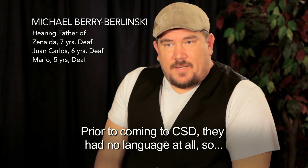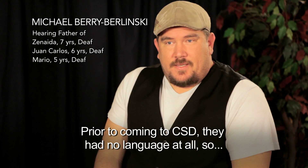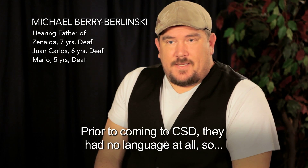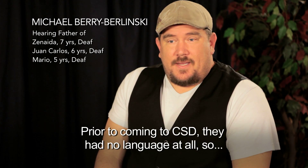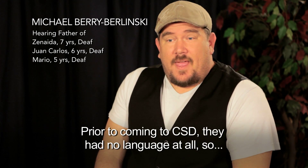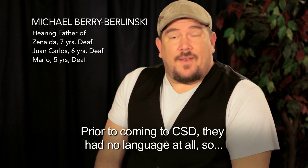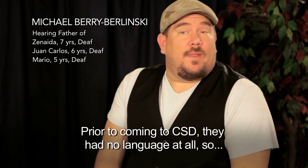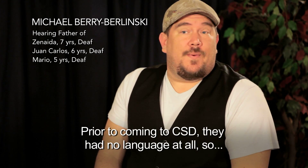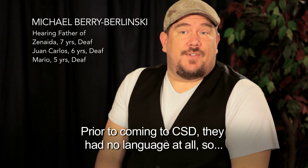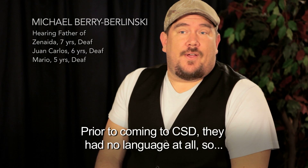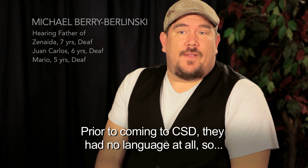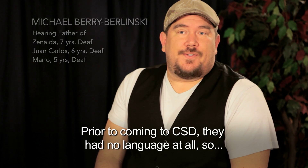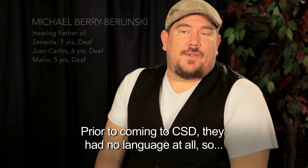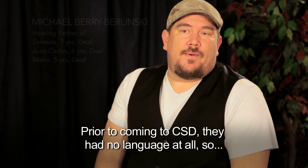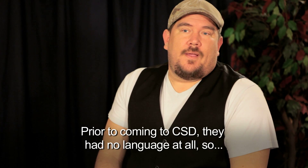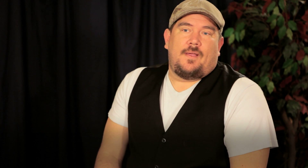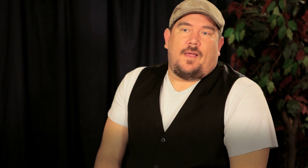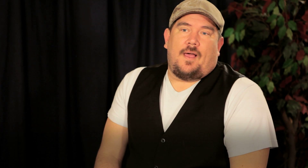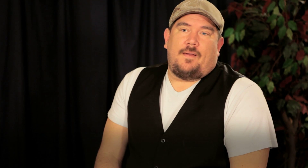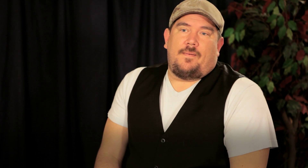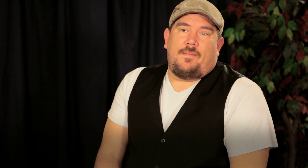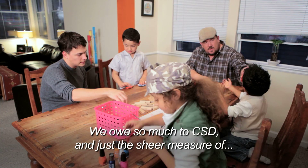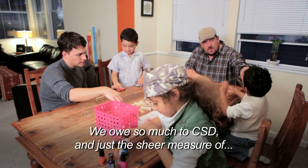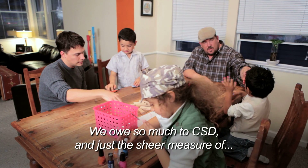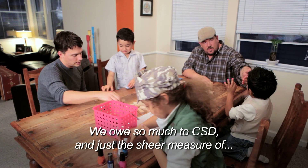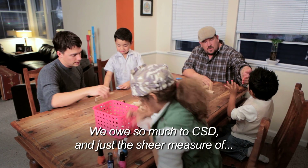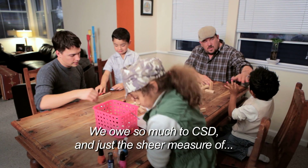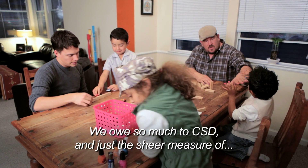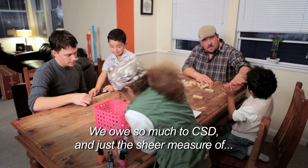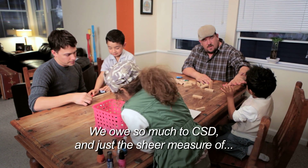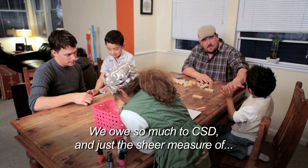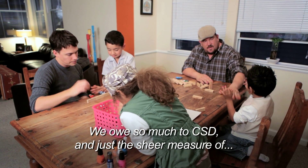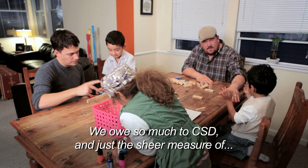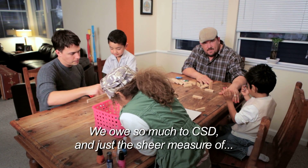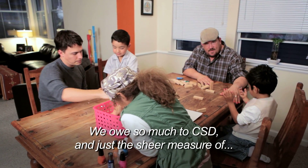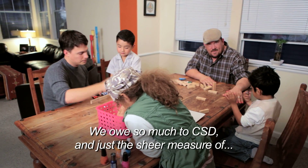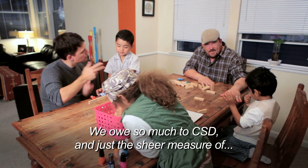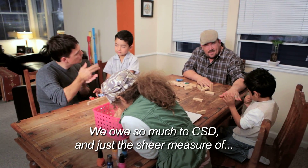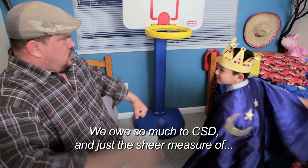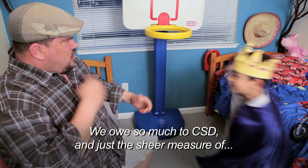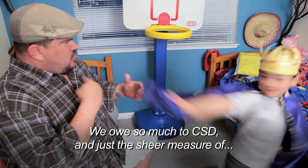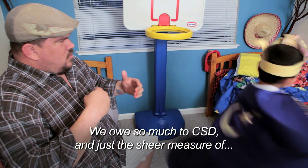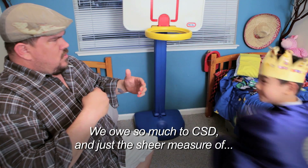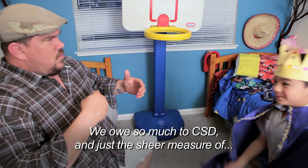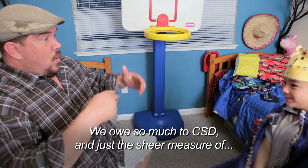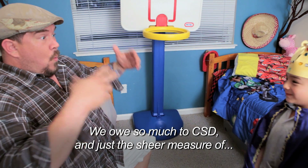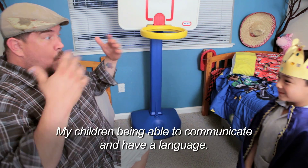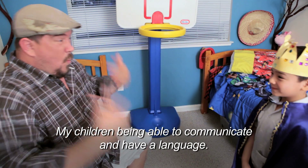to CSD, they had no language at all. And so we owe so much to CSD and just the sheer measure of my